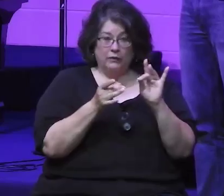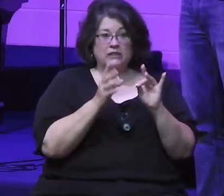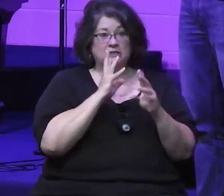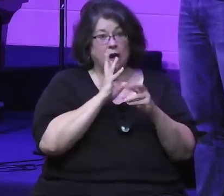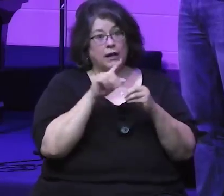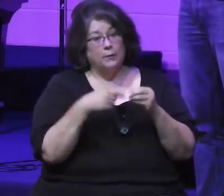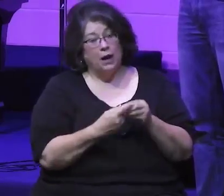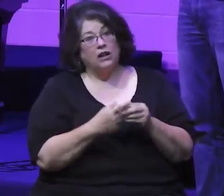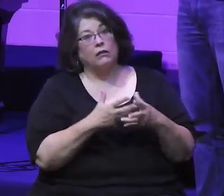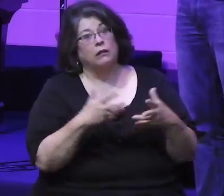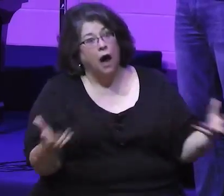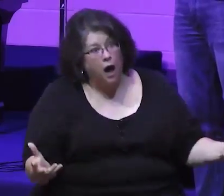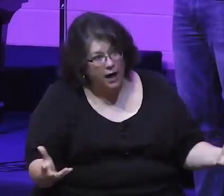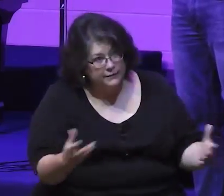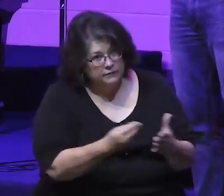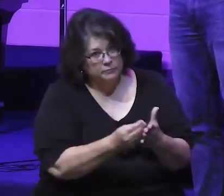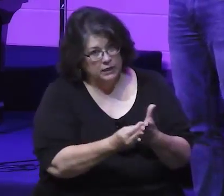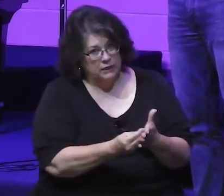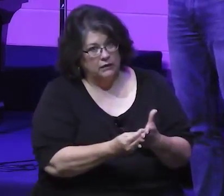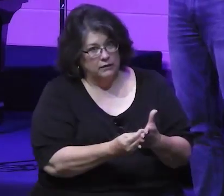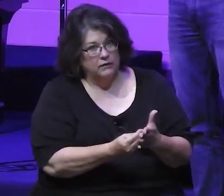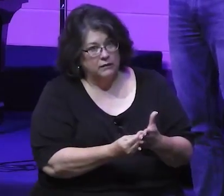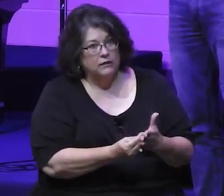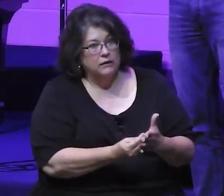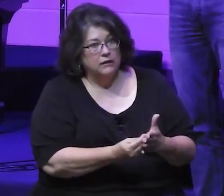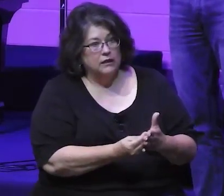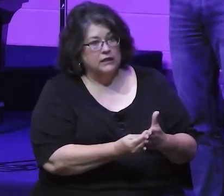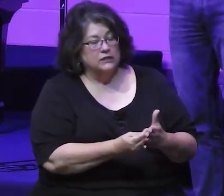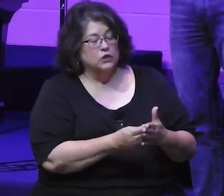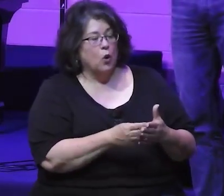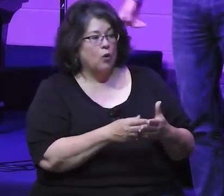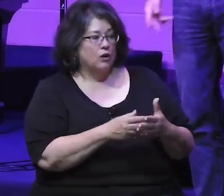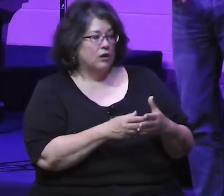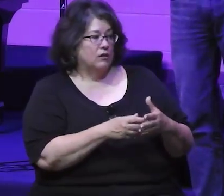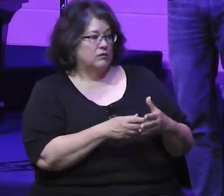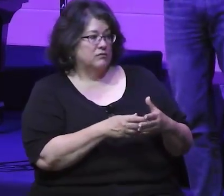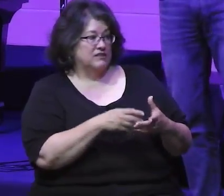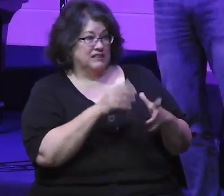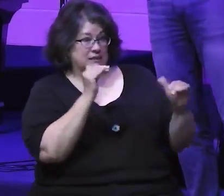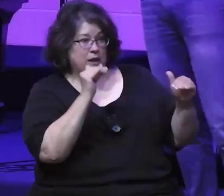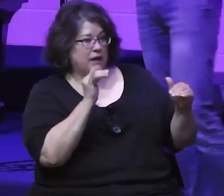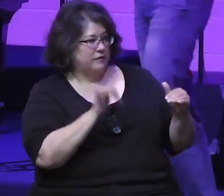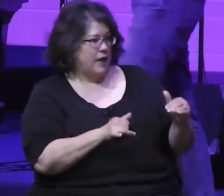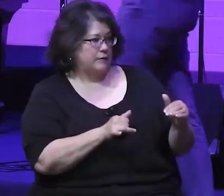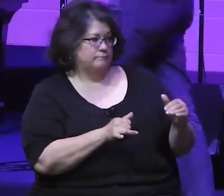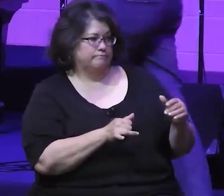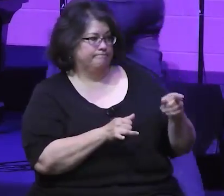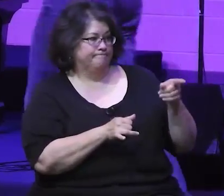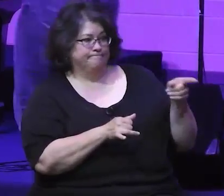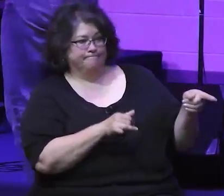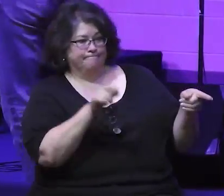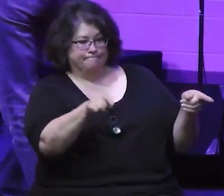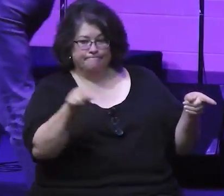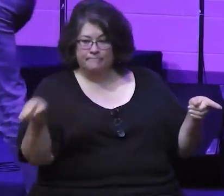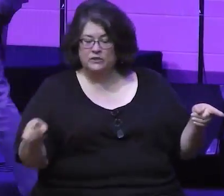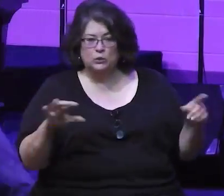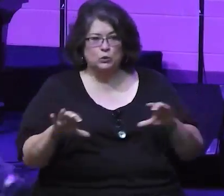sums of money to expect that it's done something with extravagantly, right? That's the first thought.